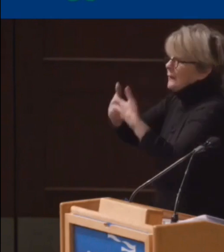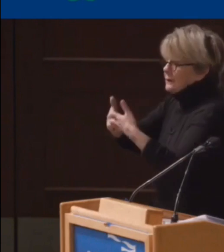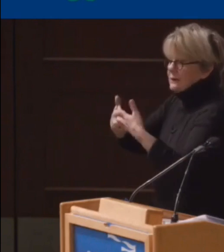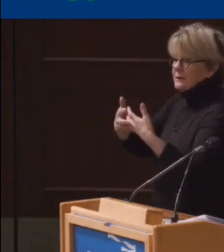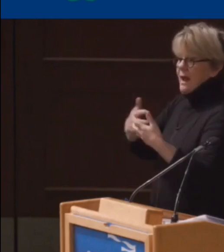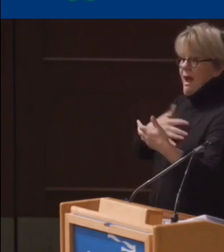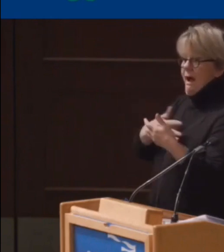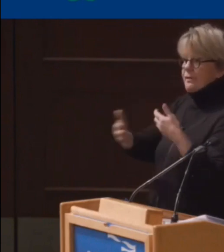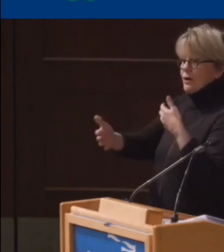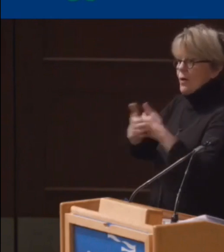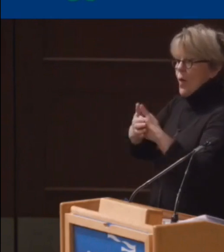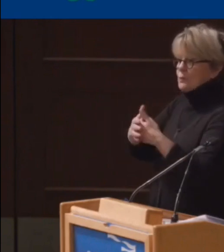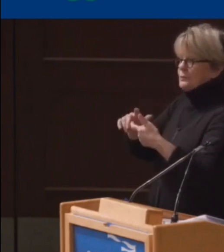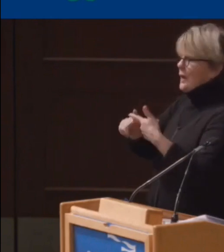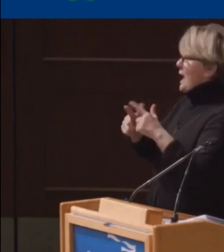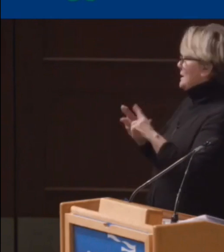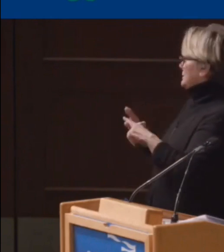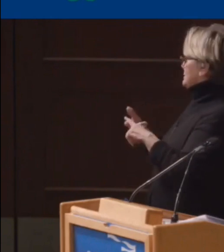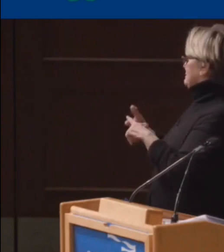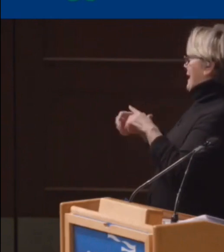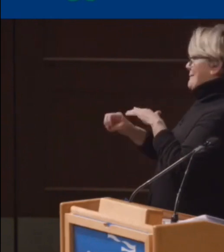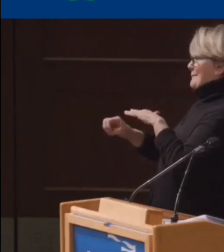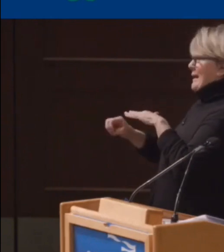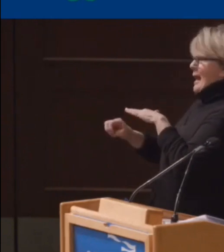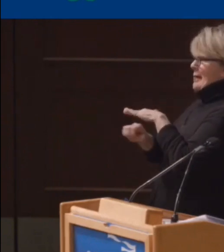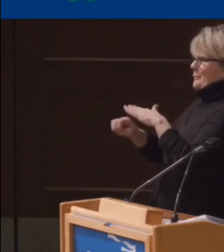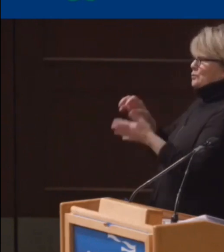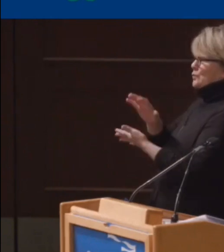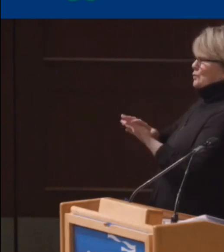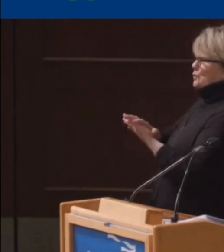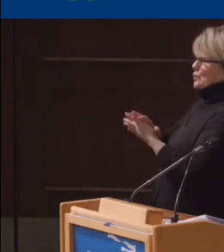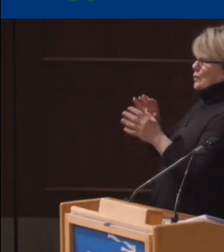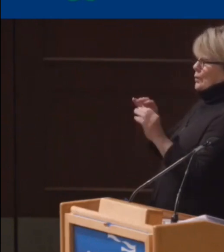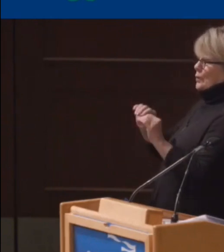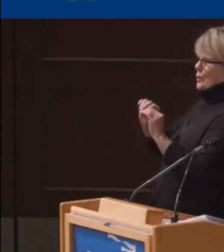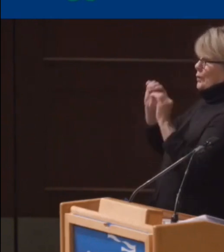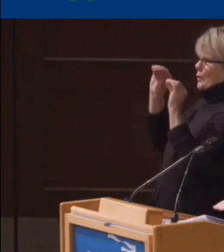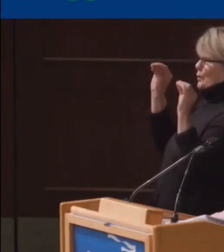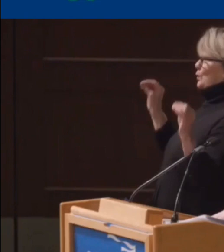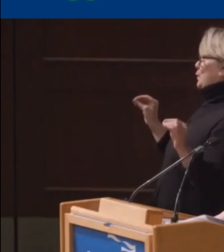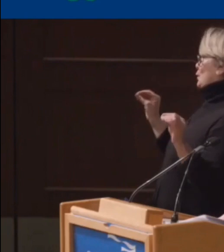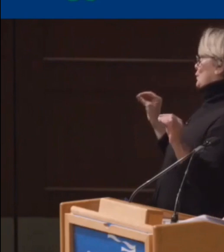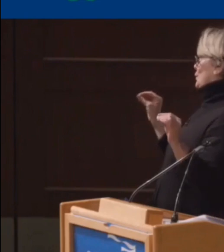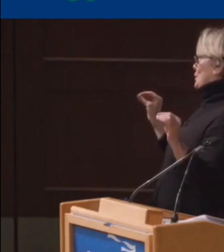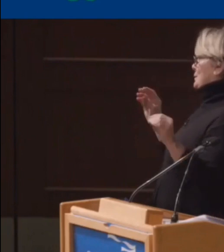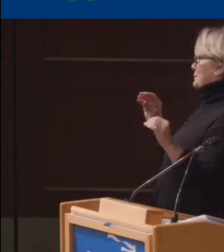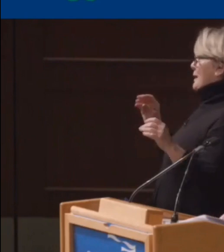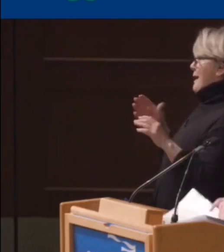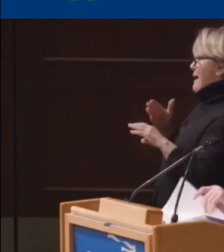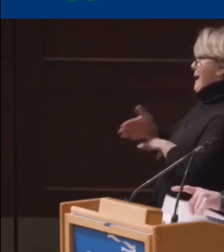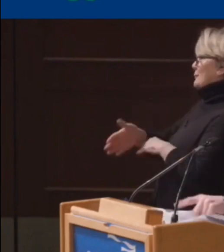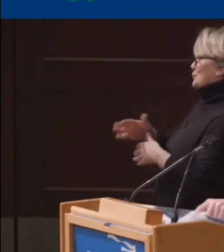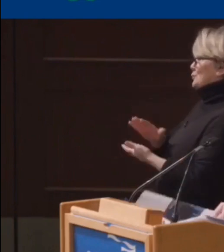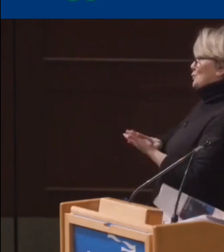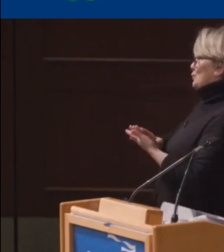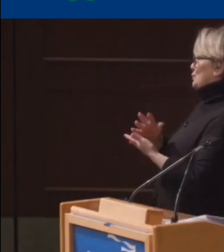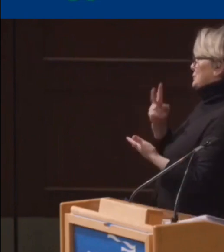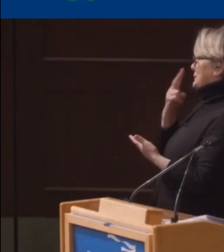close friends, but in elementary school, no friendships extended outside of school.